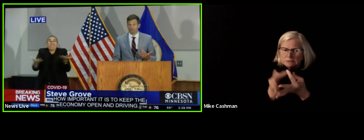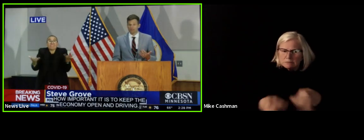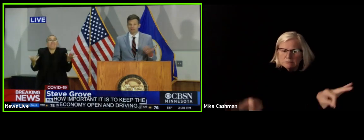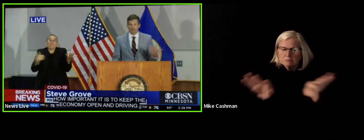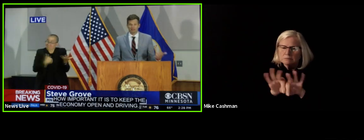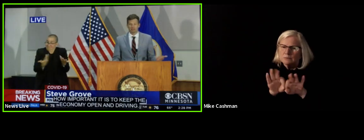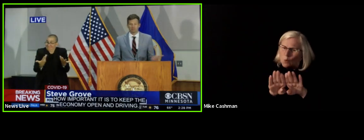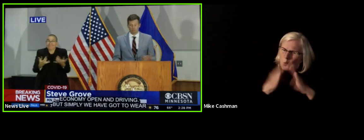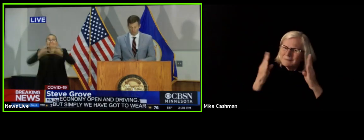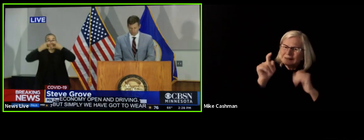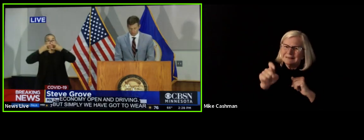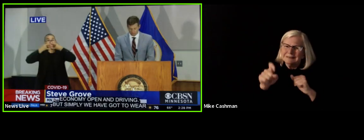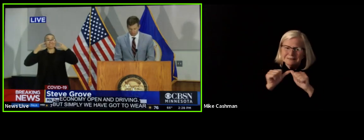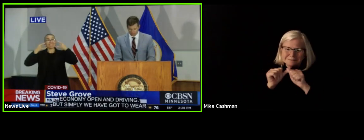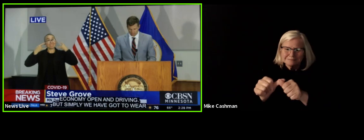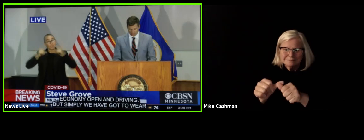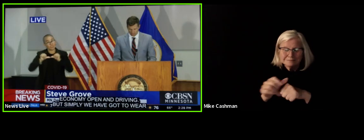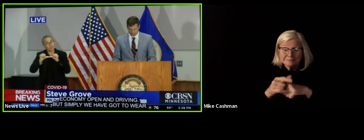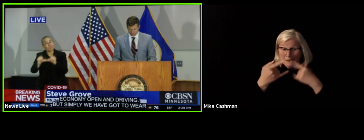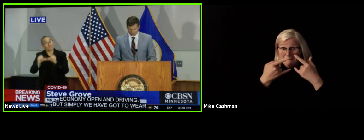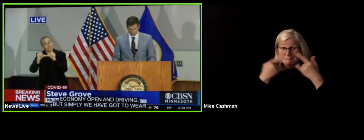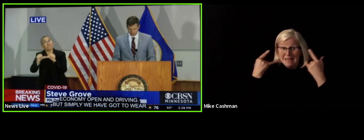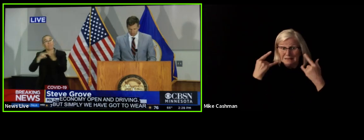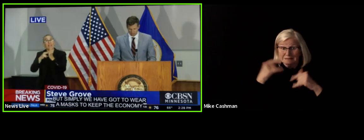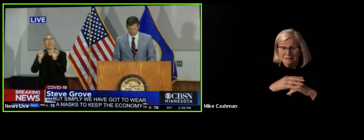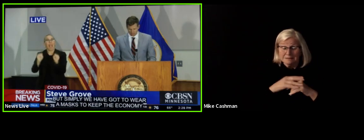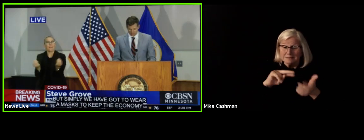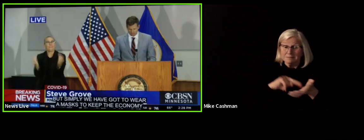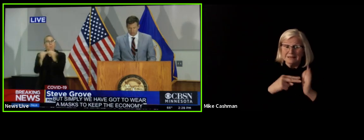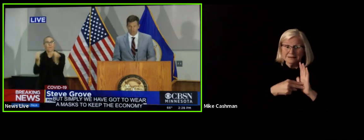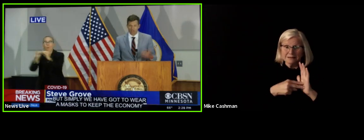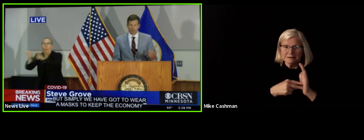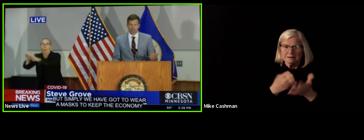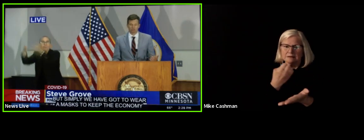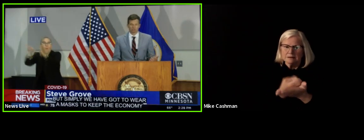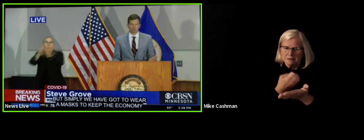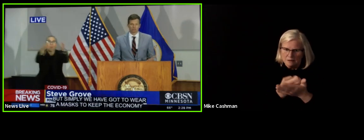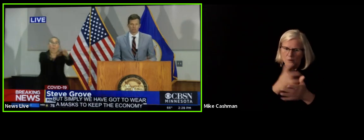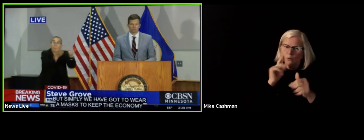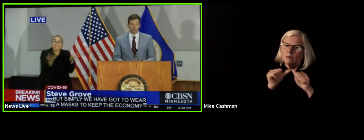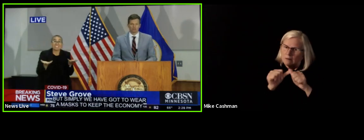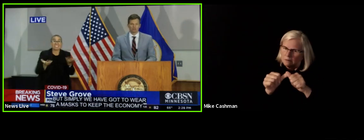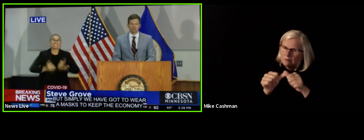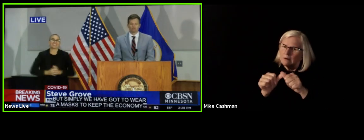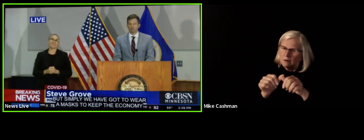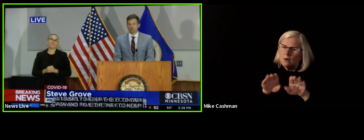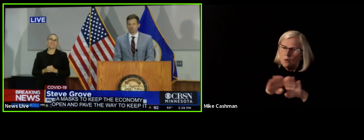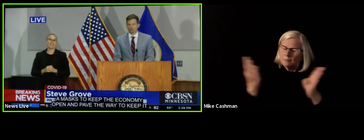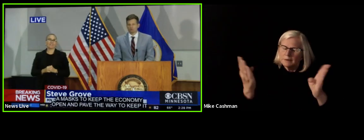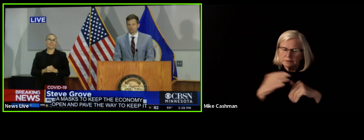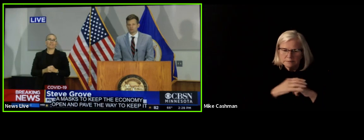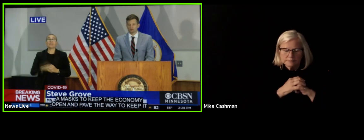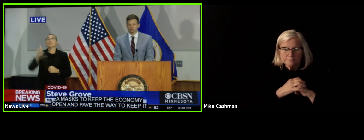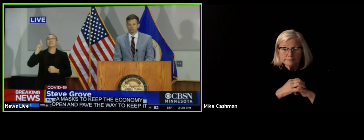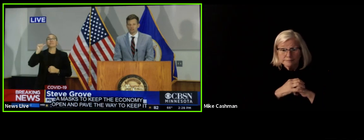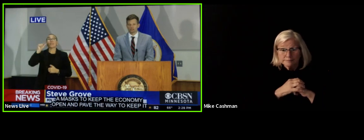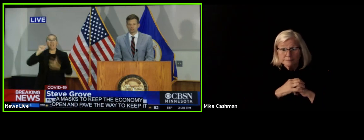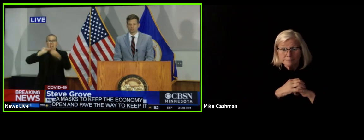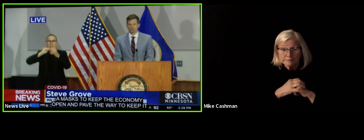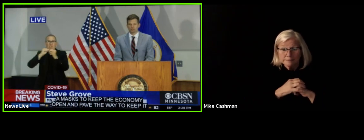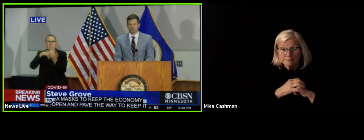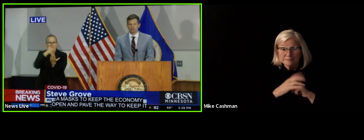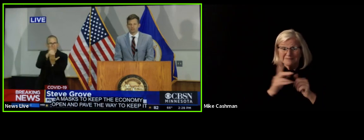open and to pave the way to open it even further. And the data really shows this too. A mandate's important. Goldman